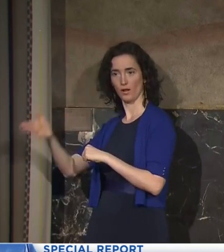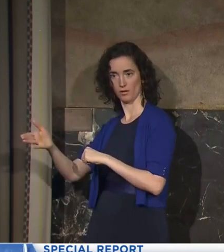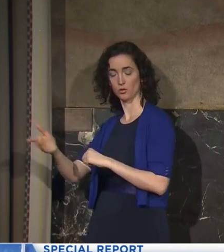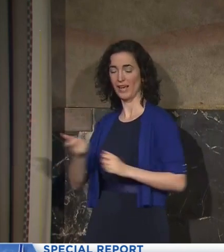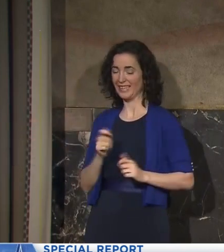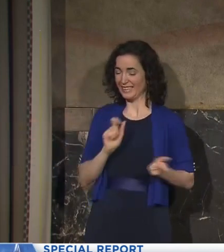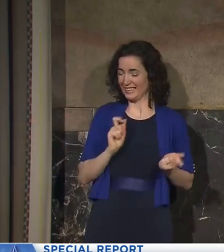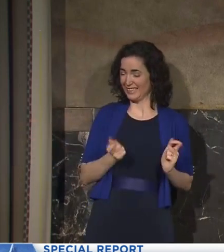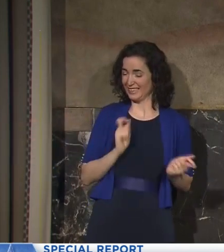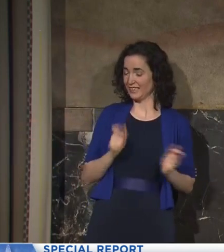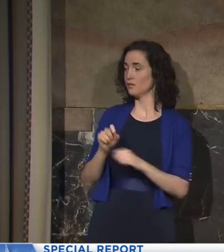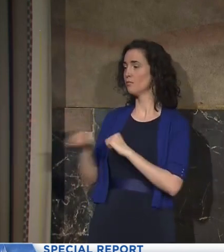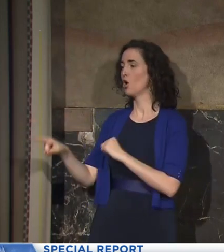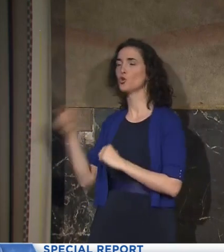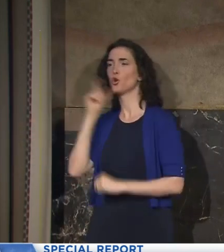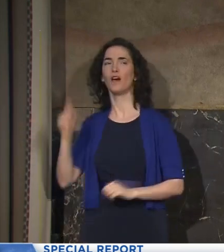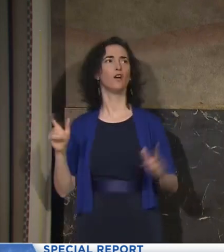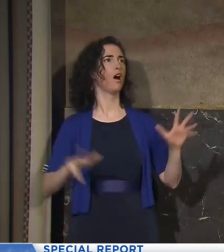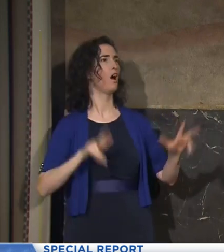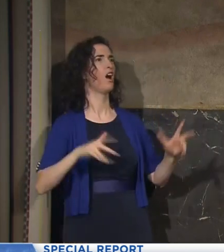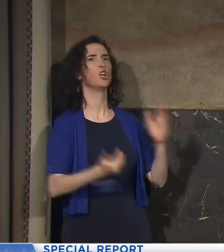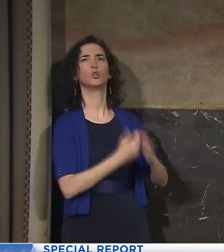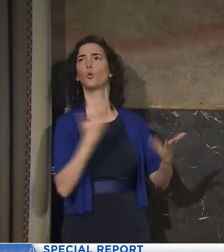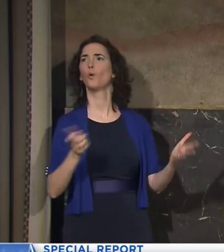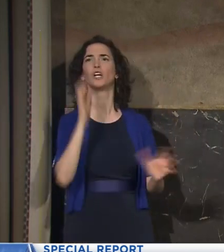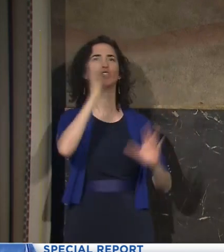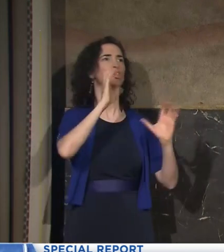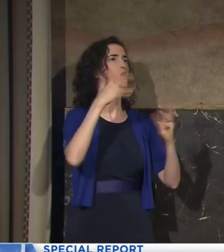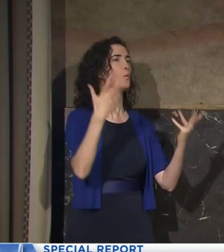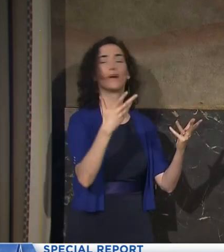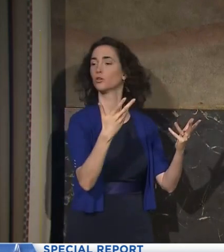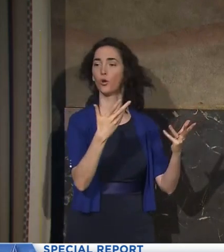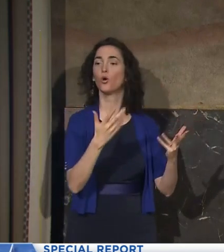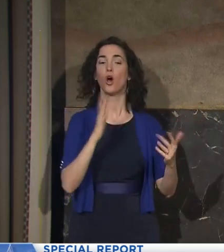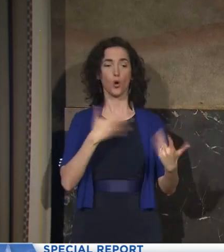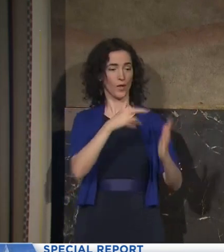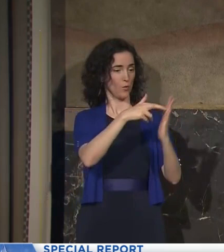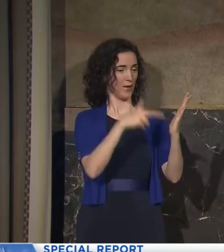go looking for it. It will be sent to you once you register.